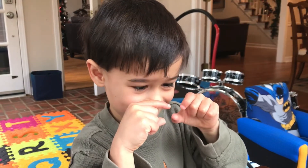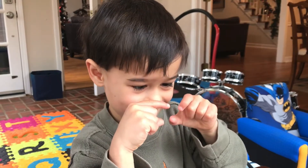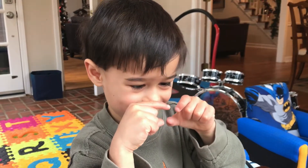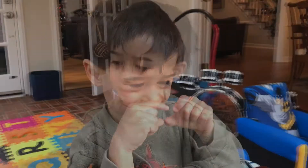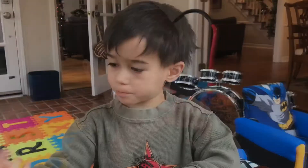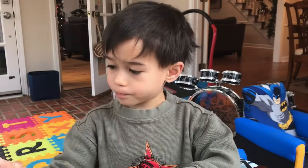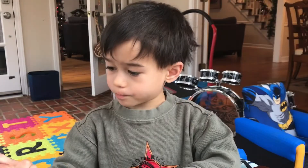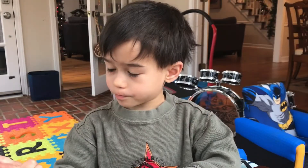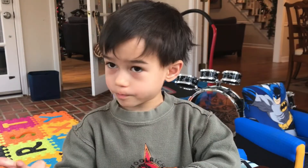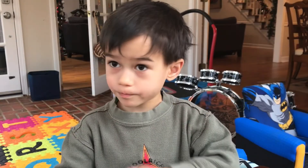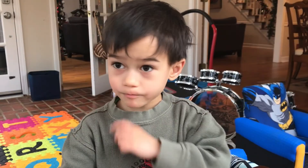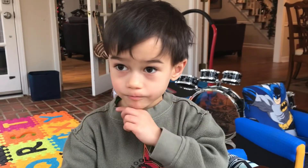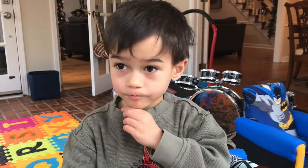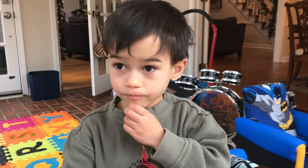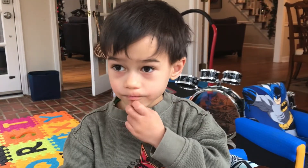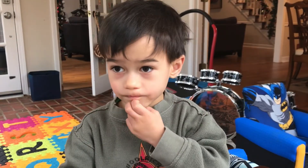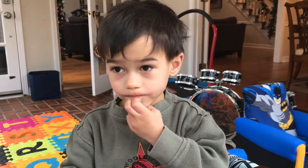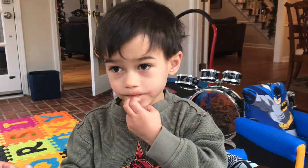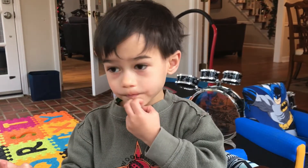Well, what's the sign language for I love you?